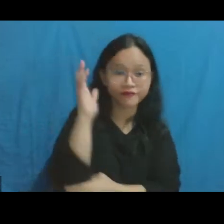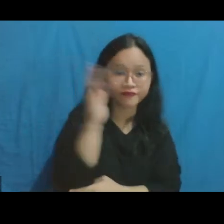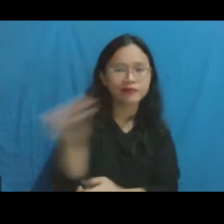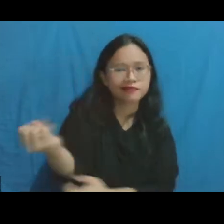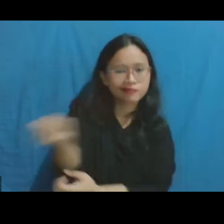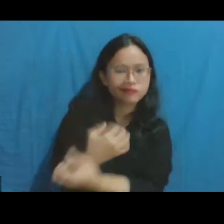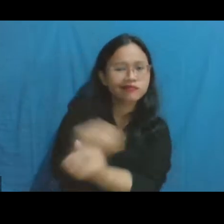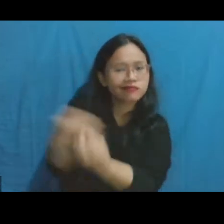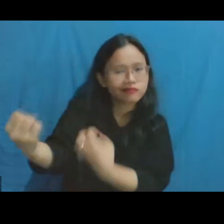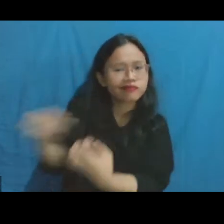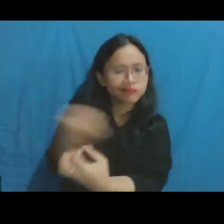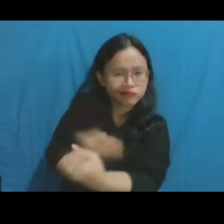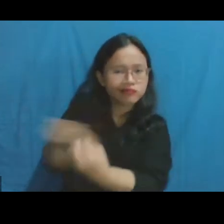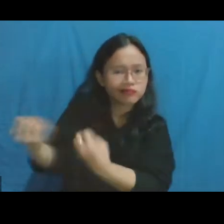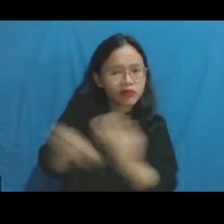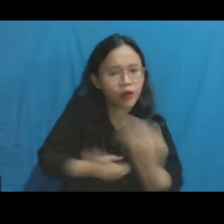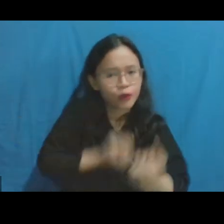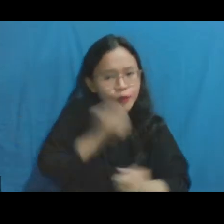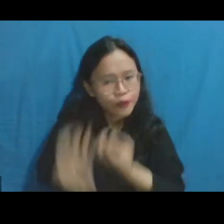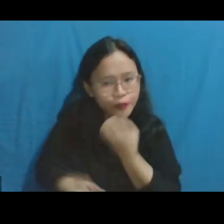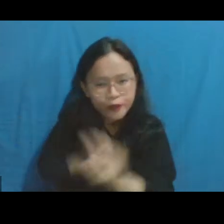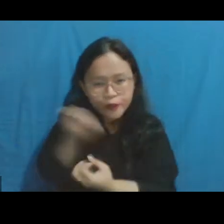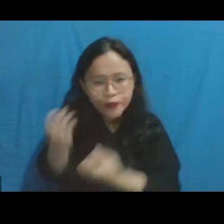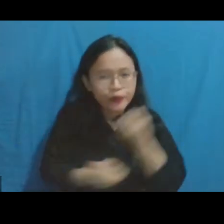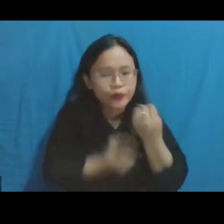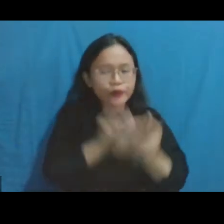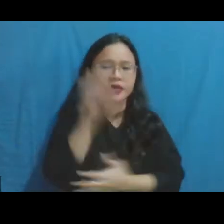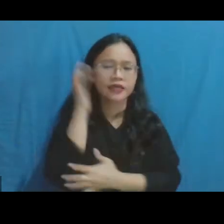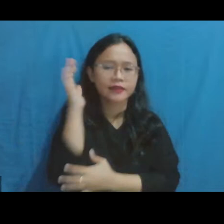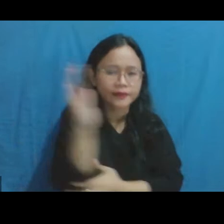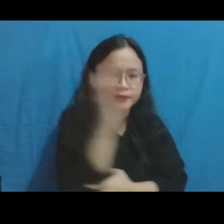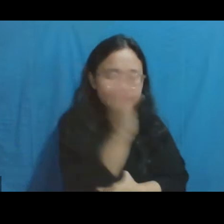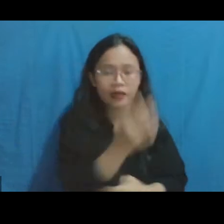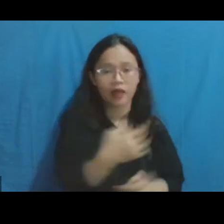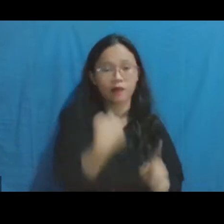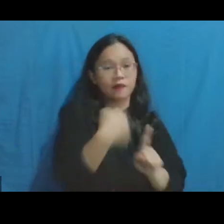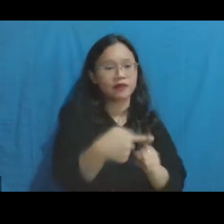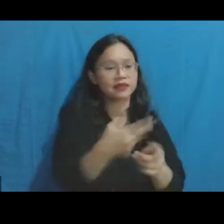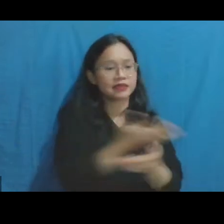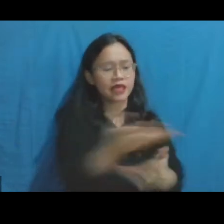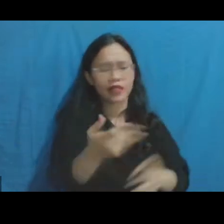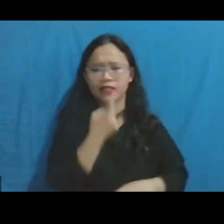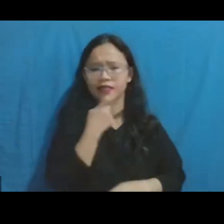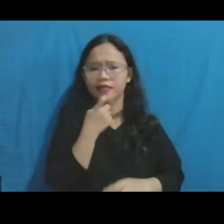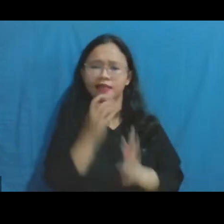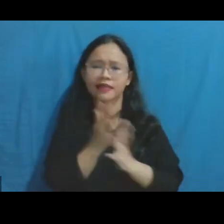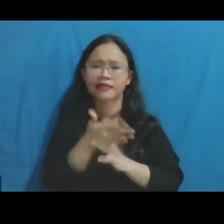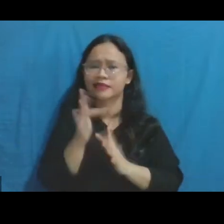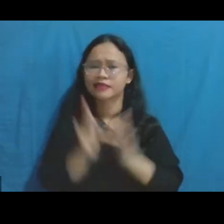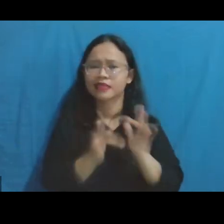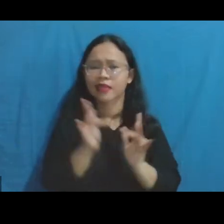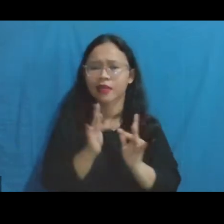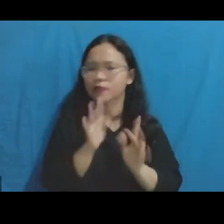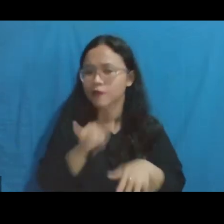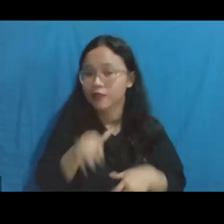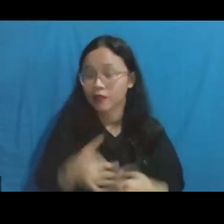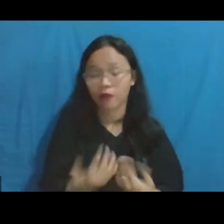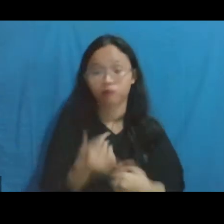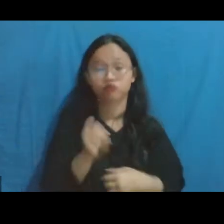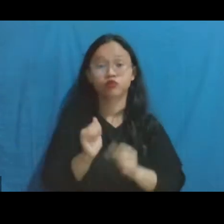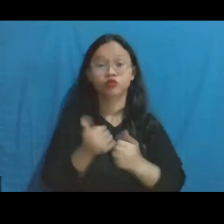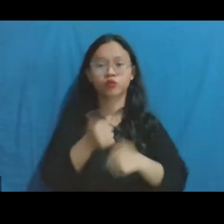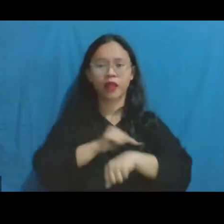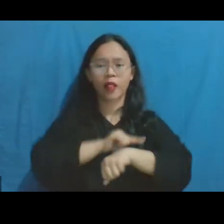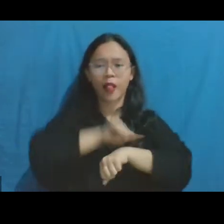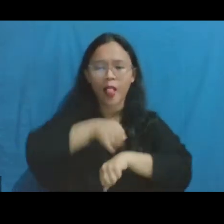internet access. Okay, without further ado, I'd like to invite the first speaker,